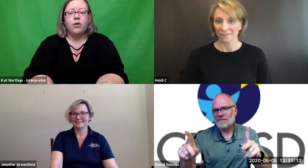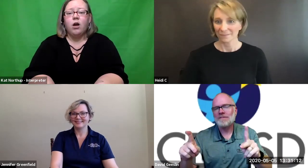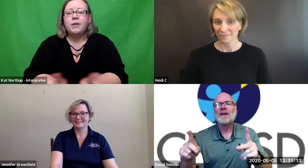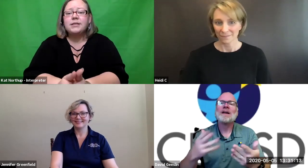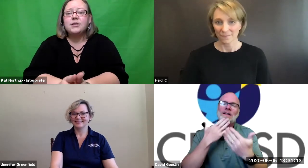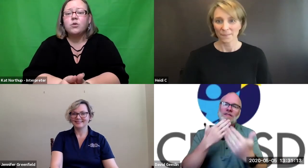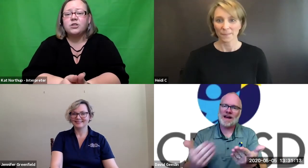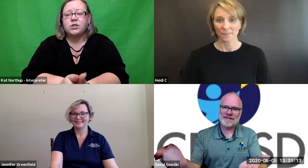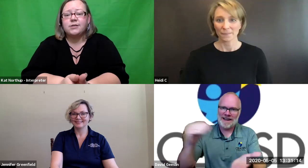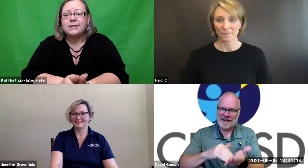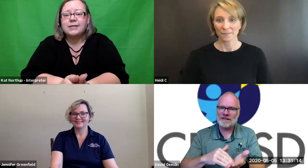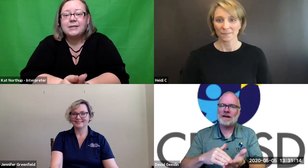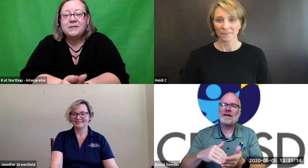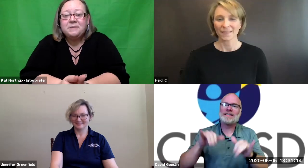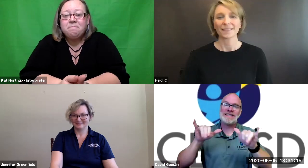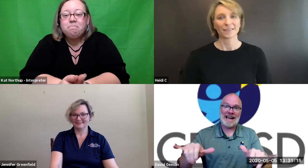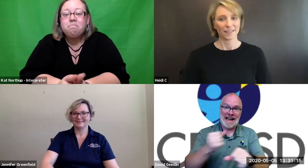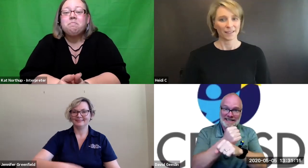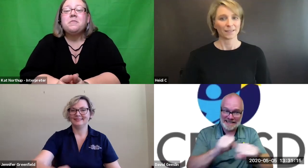Any other comments or questions?